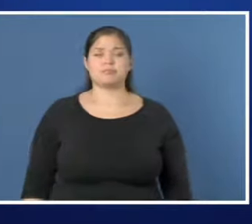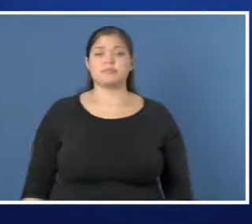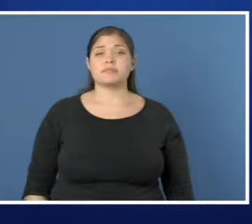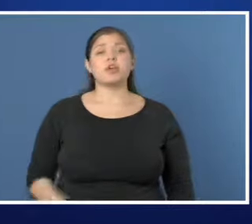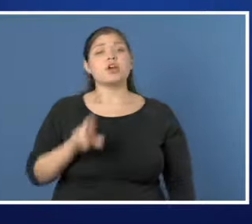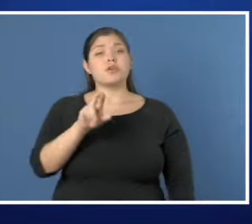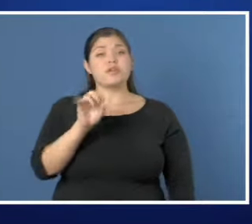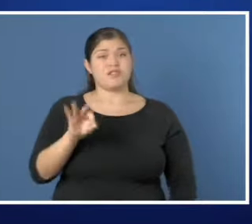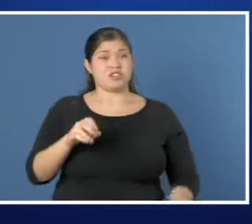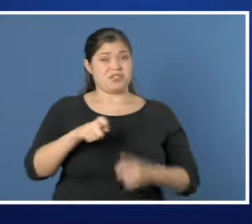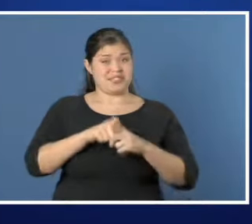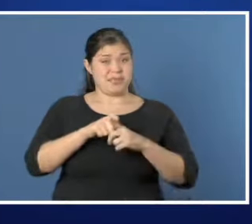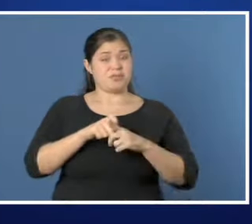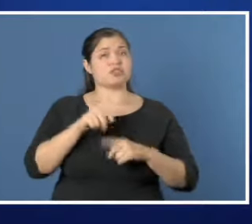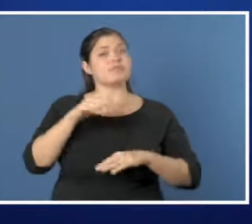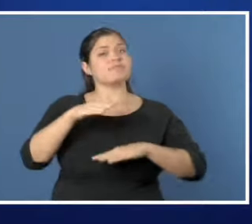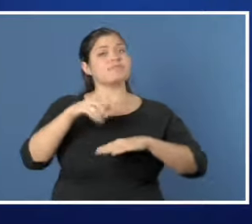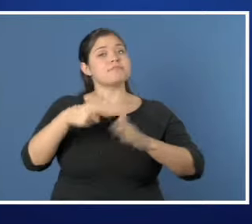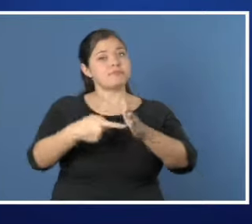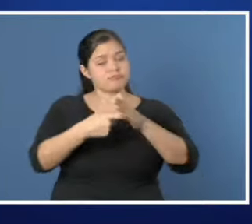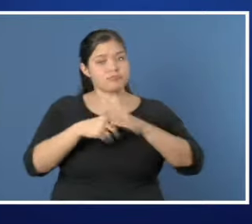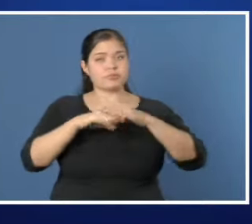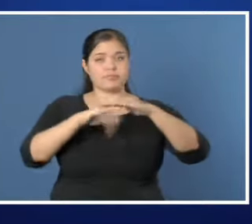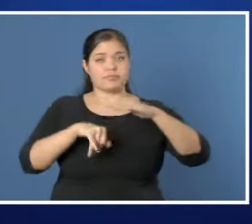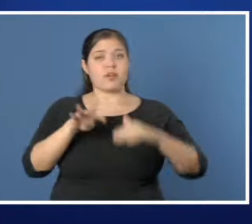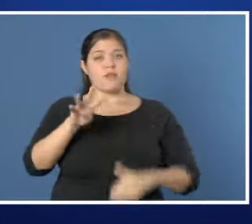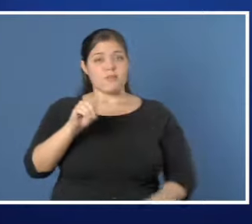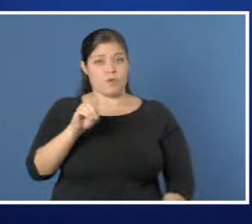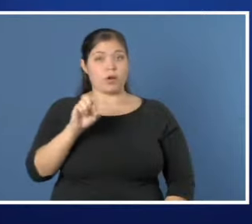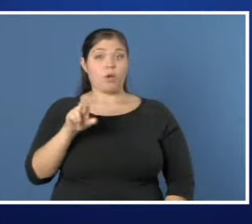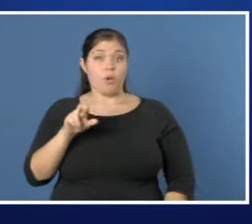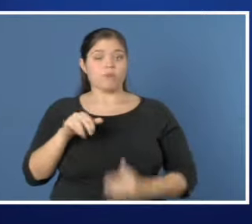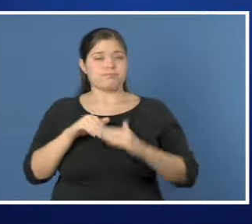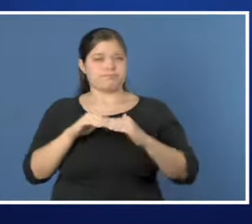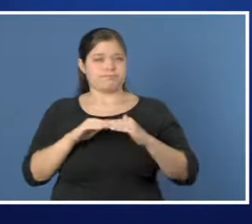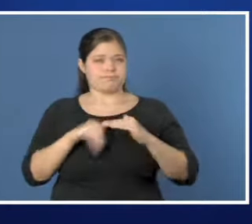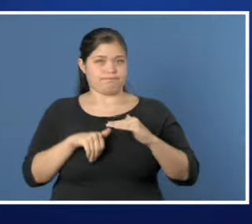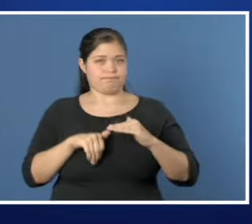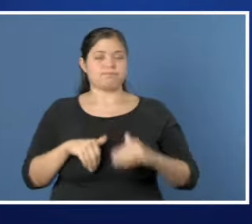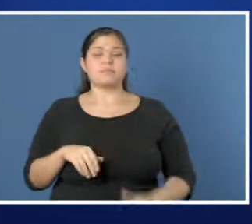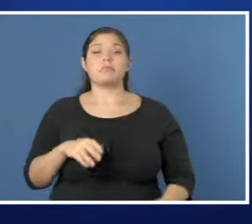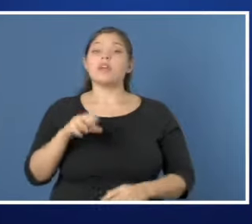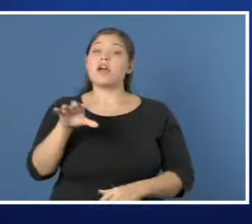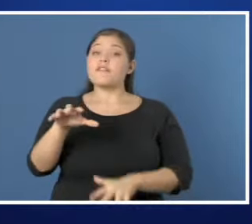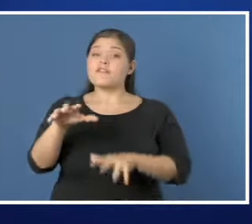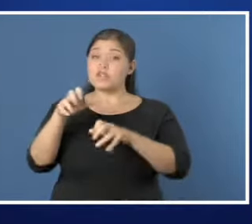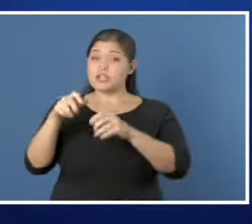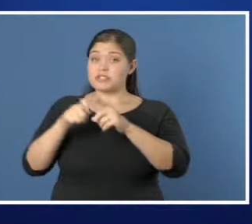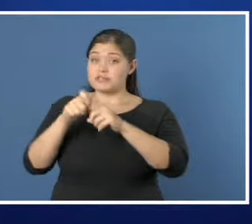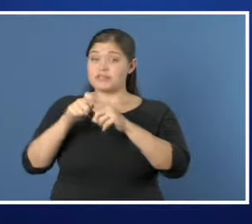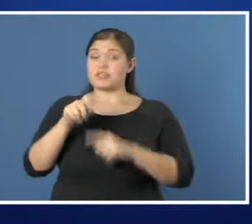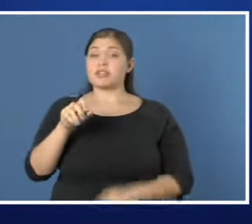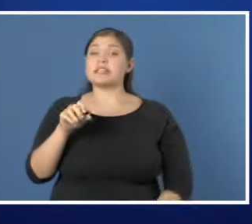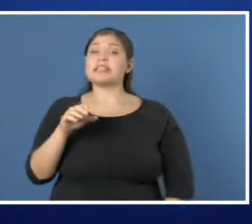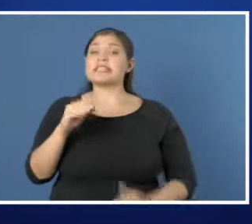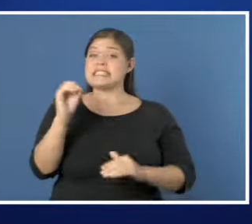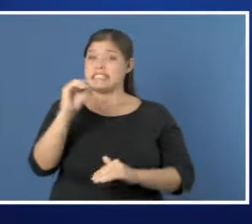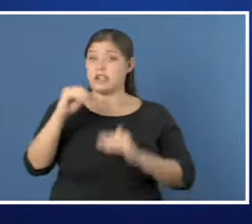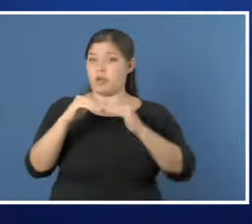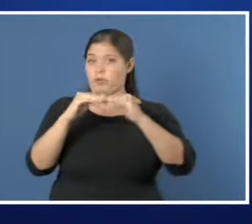been out. The refrigerator temperature should be 40 degrees or below. The freezer